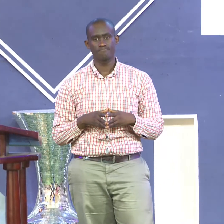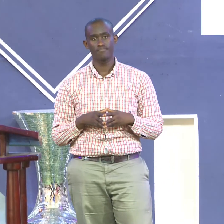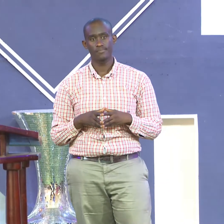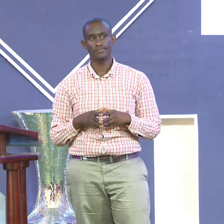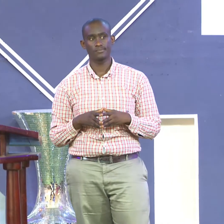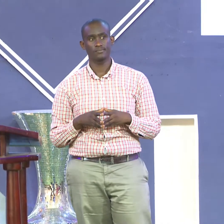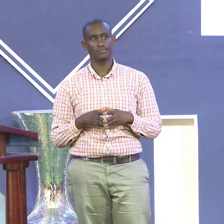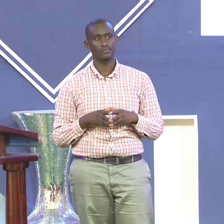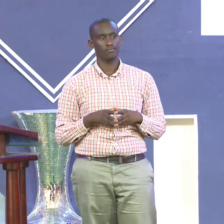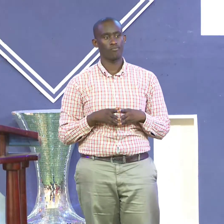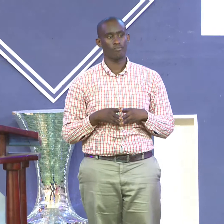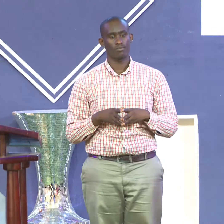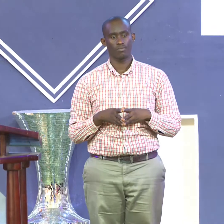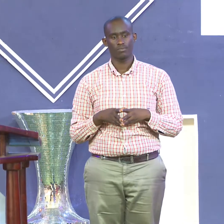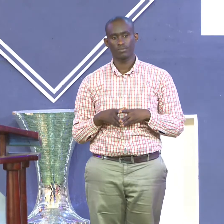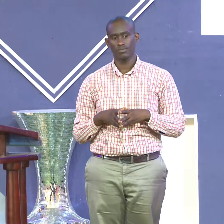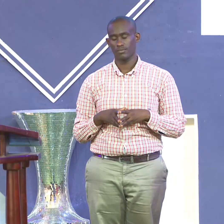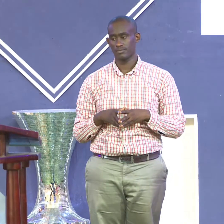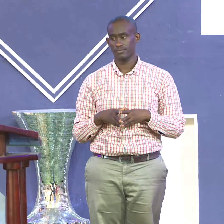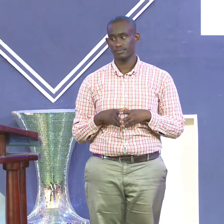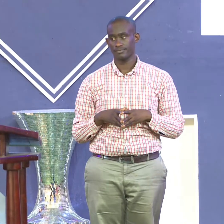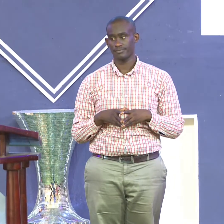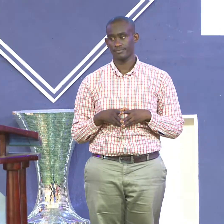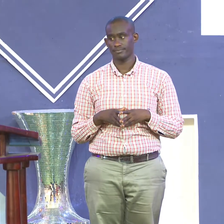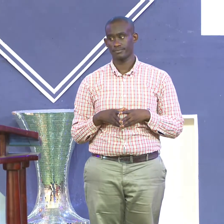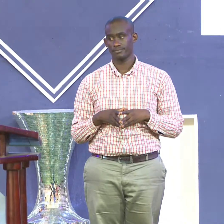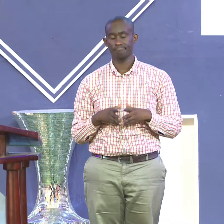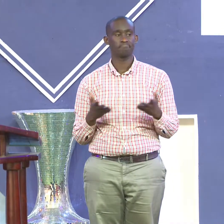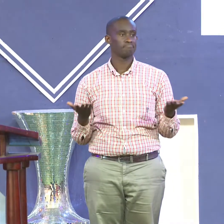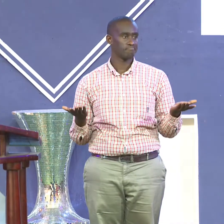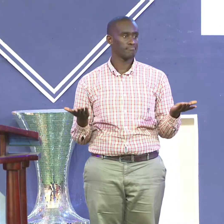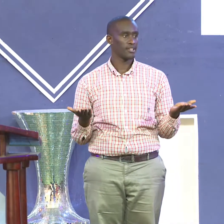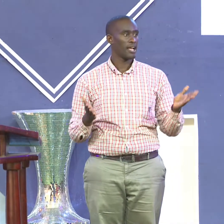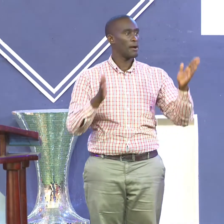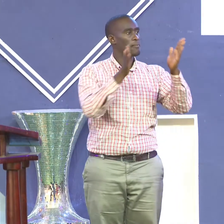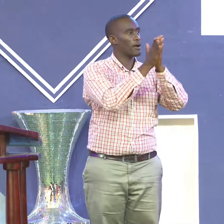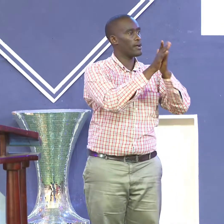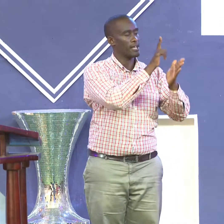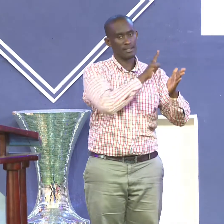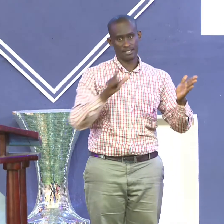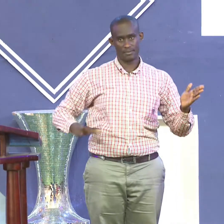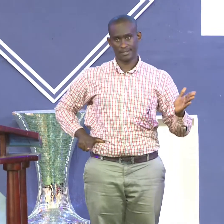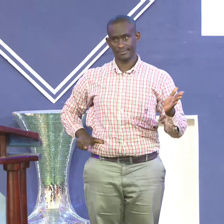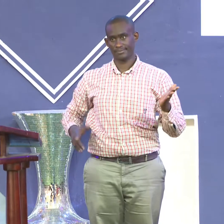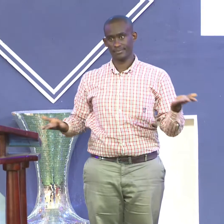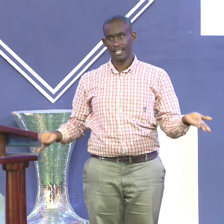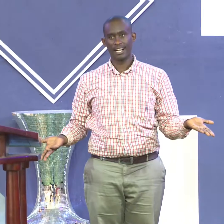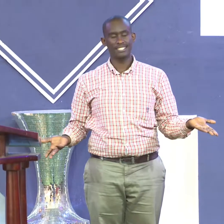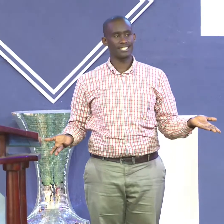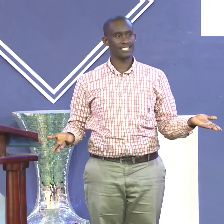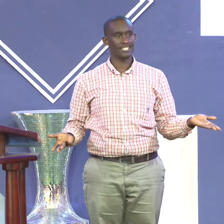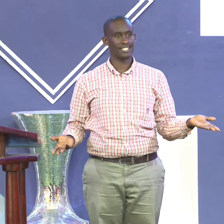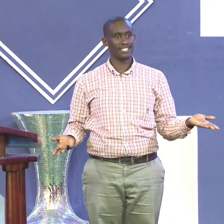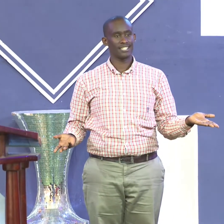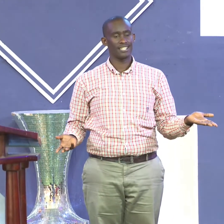patience, that after you have done the will of God, you might receive the promise. Kama yebazibwa. Praise the Lord. Ekimu ku